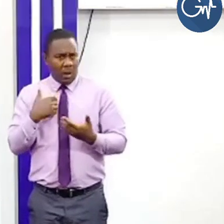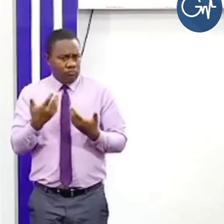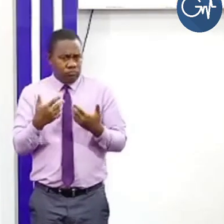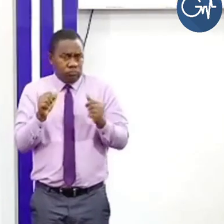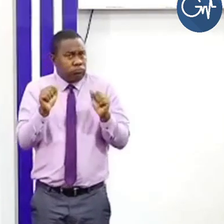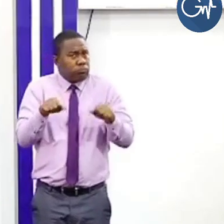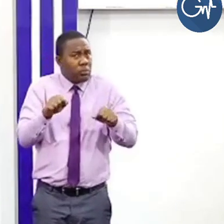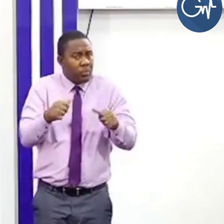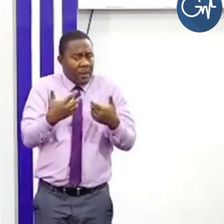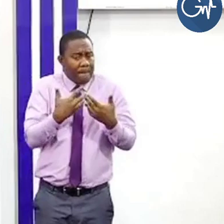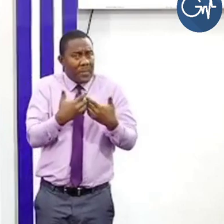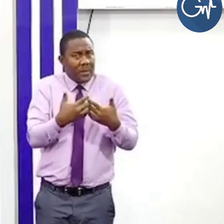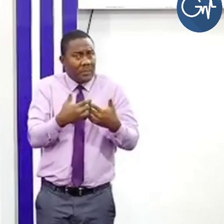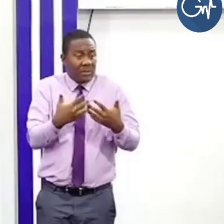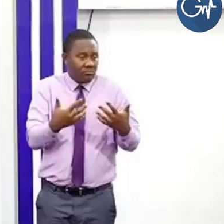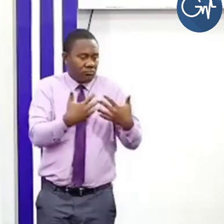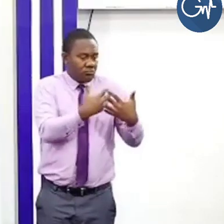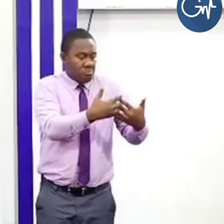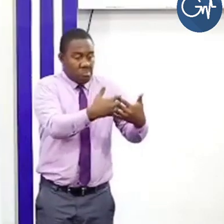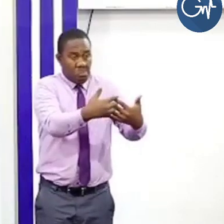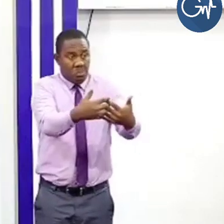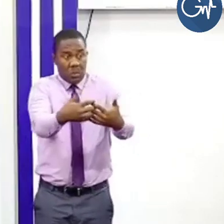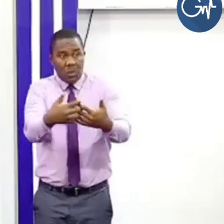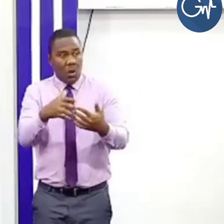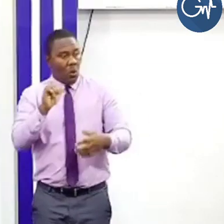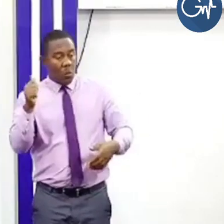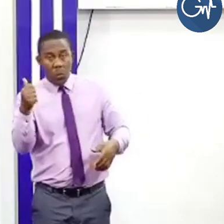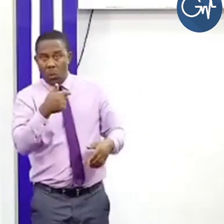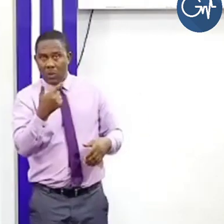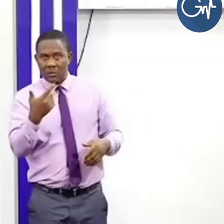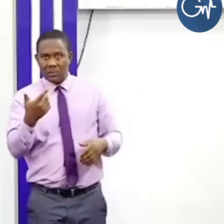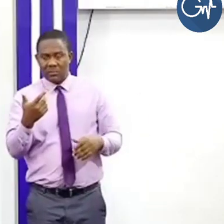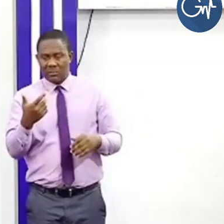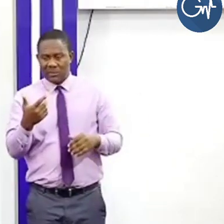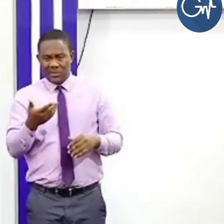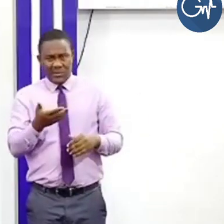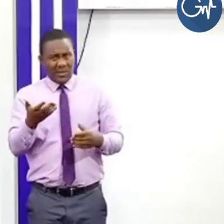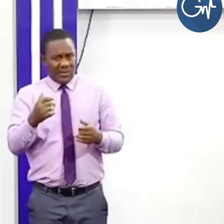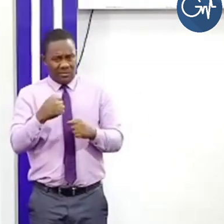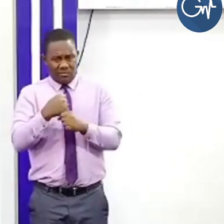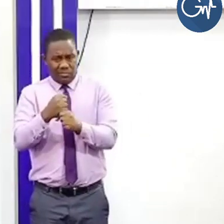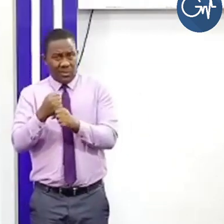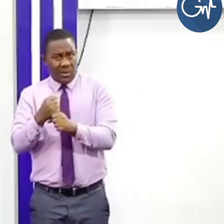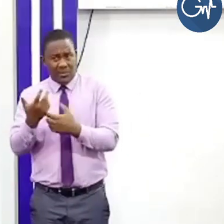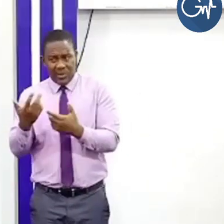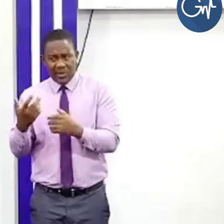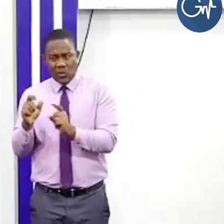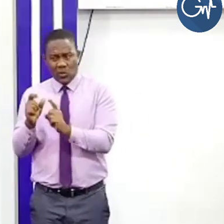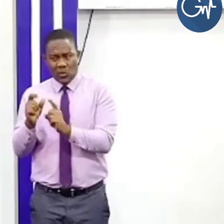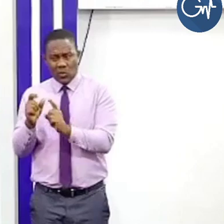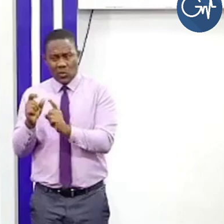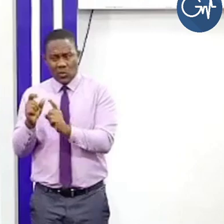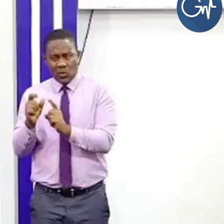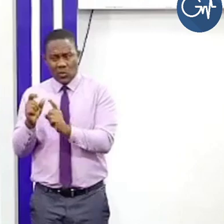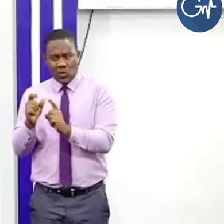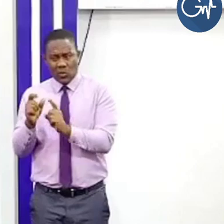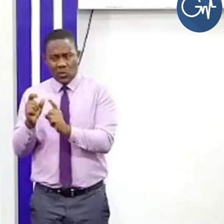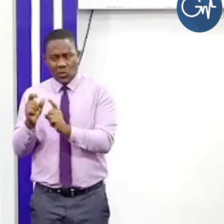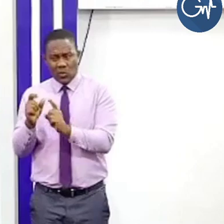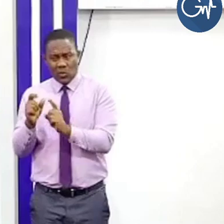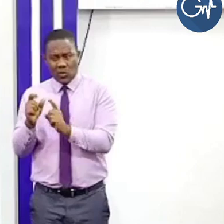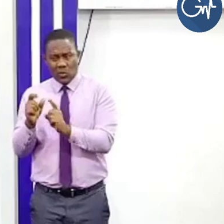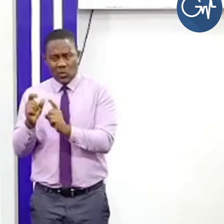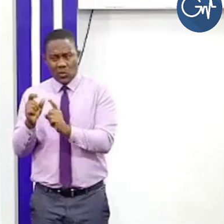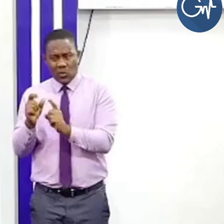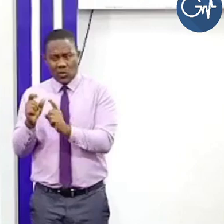Ghana. If you take all the mills in this country and you look at the quantity of paddy produced, there's a shortfall, and